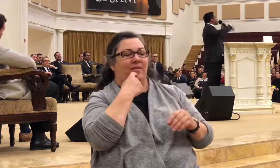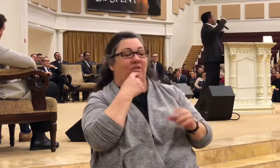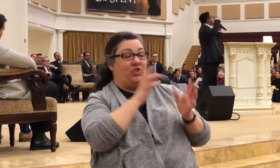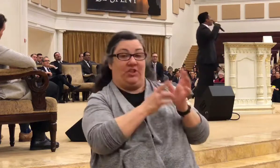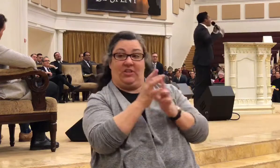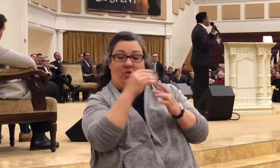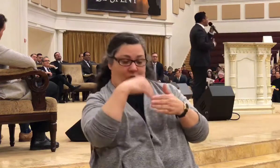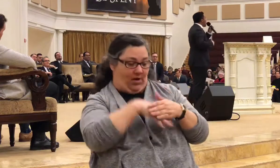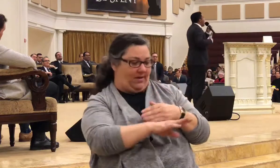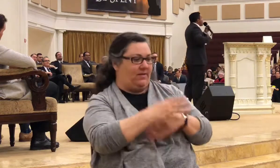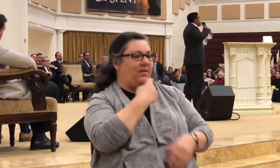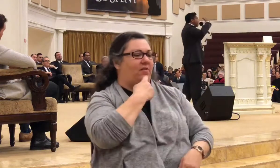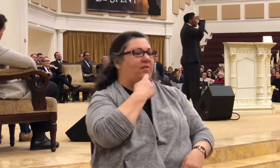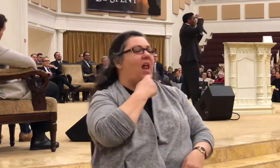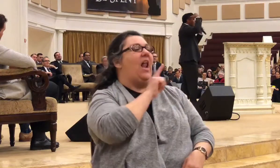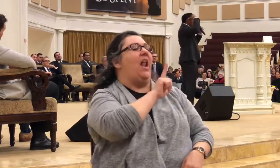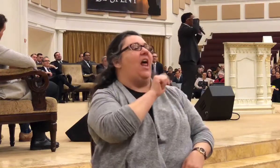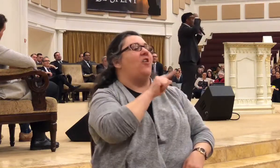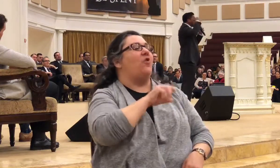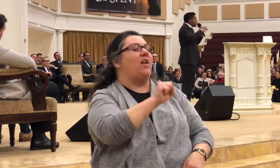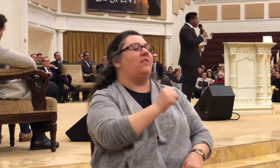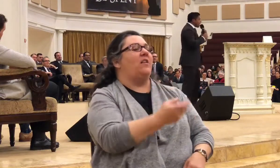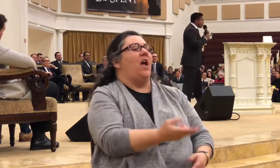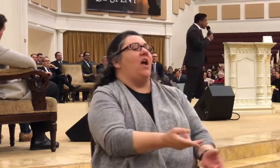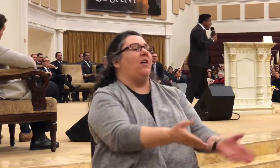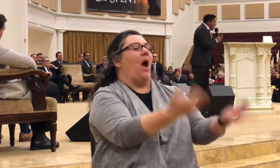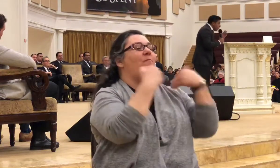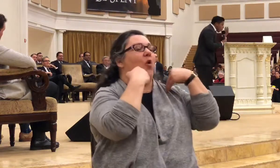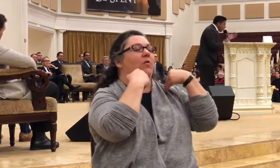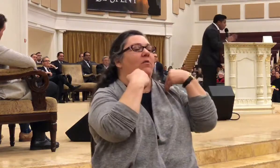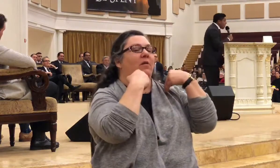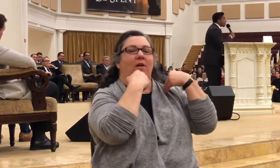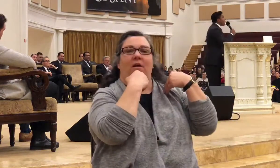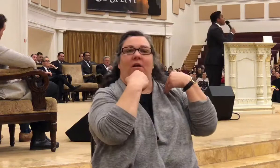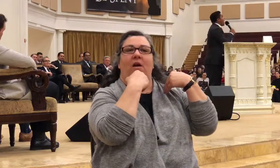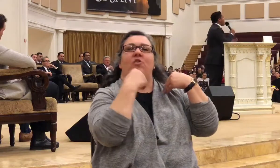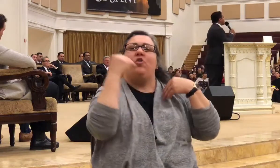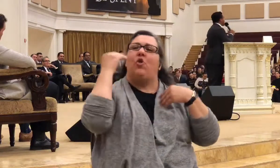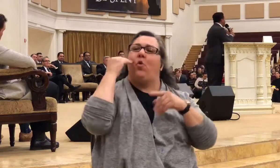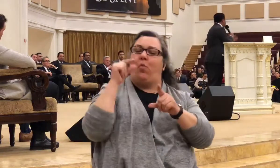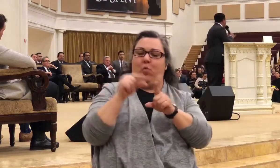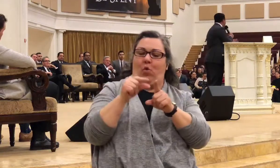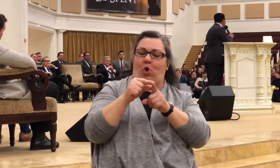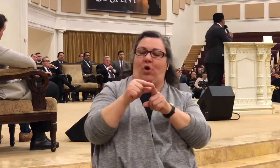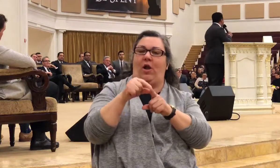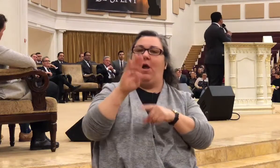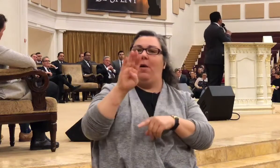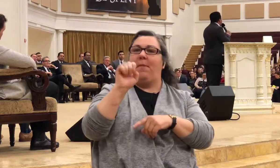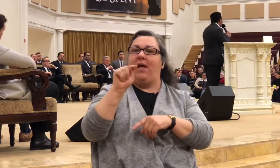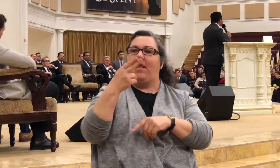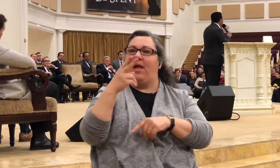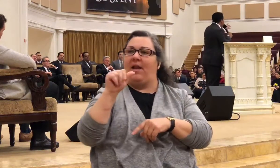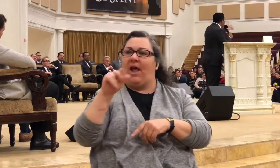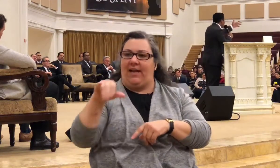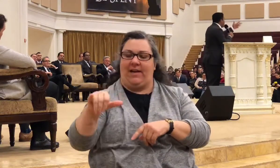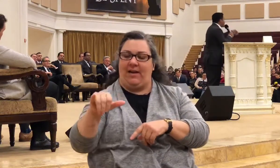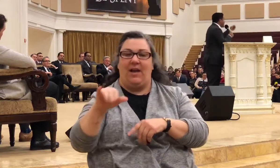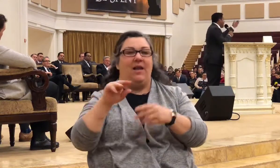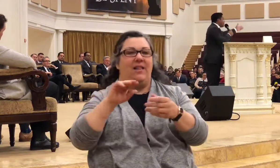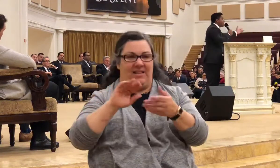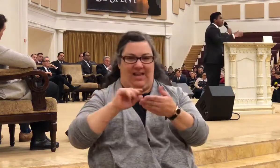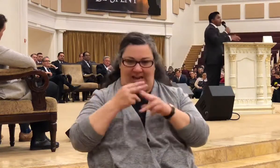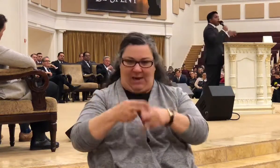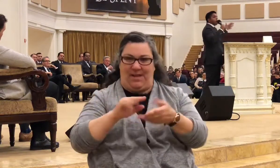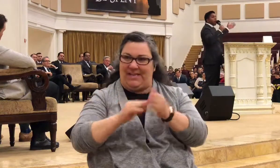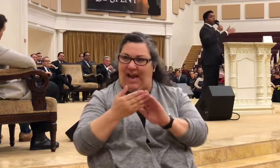says, "Lazarus, come forth." And the thing that really got me thinking was what the word Bethany actually really means. And that town, the name of